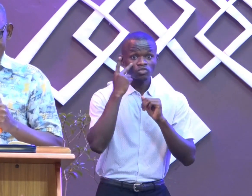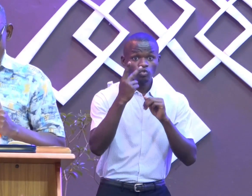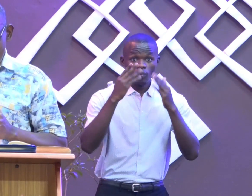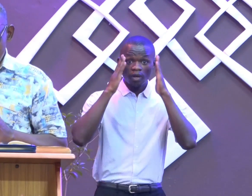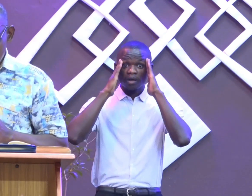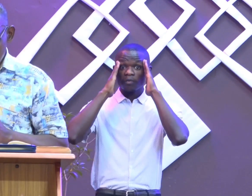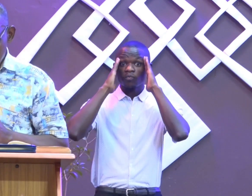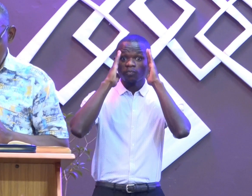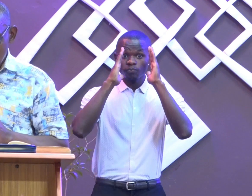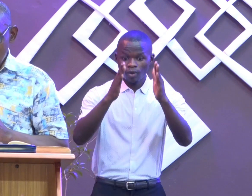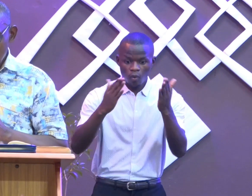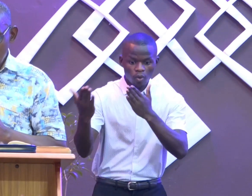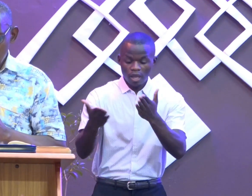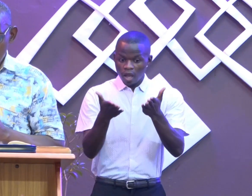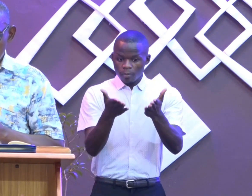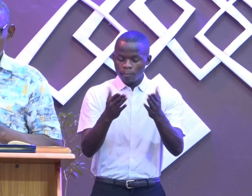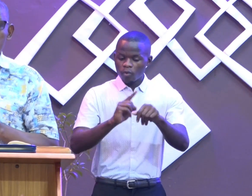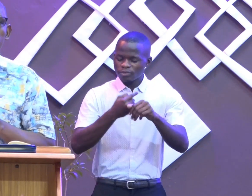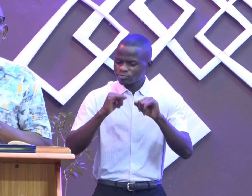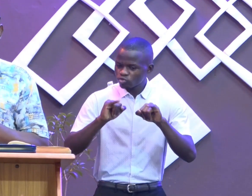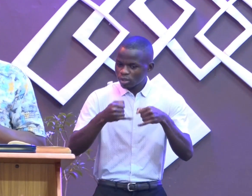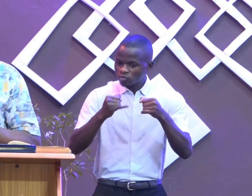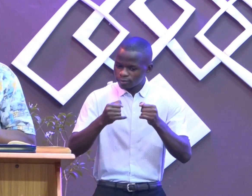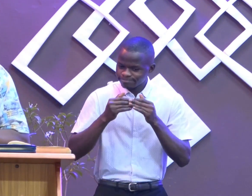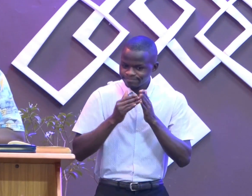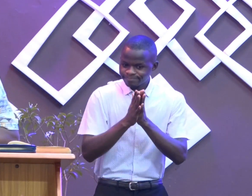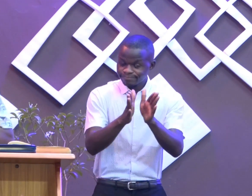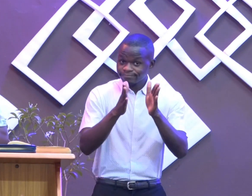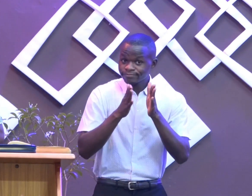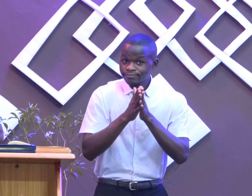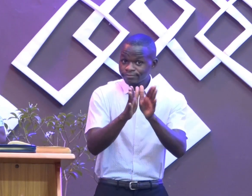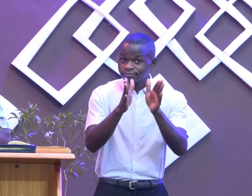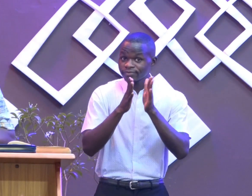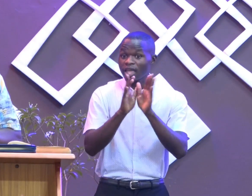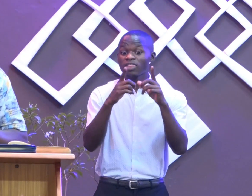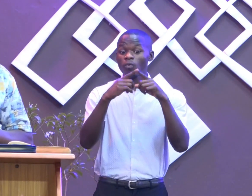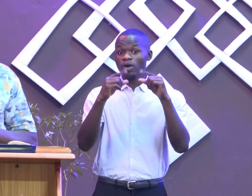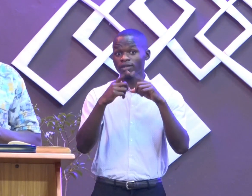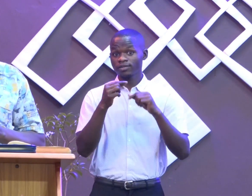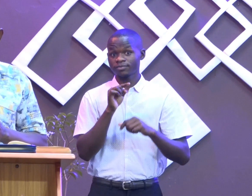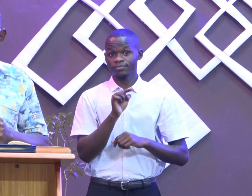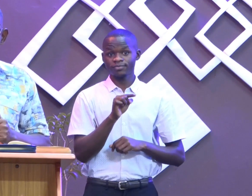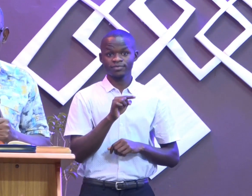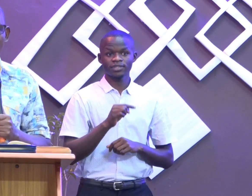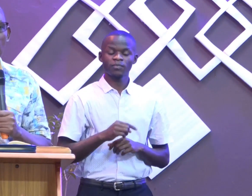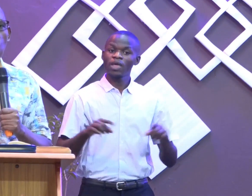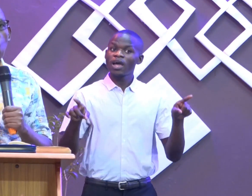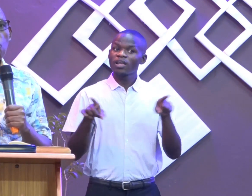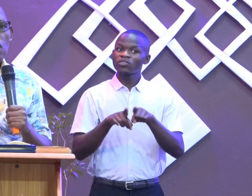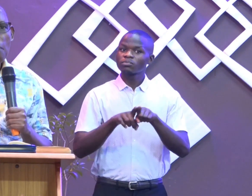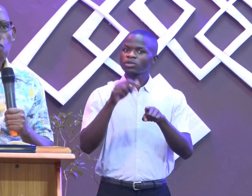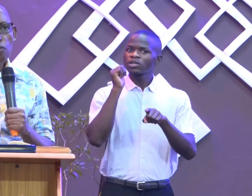agitadde nga nnyonnyola ebigambo ebyo. And then it shows you his focus, where he had put it as he was explaining the other words.